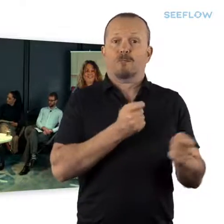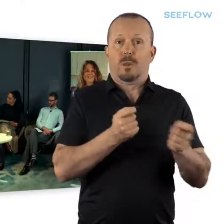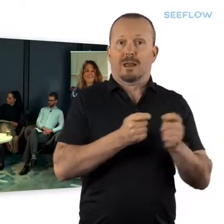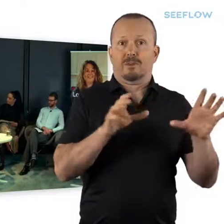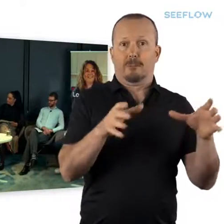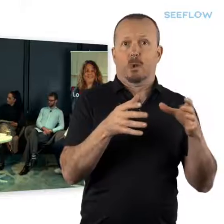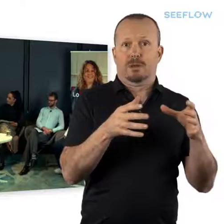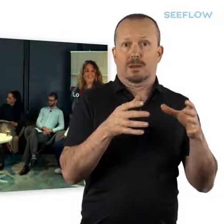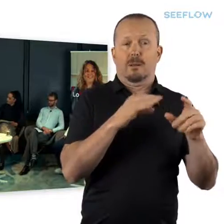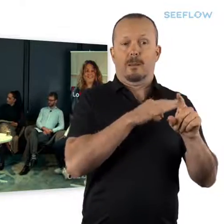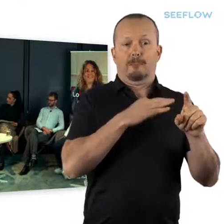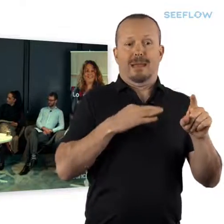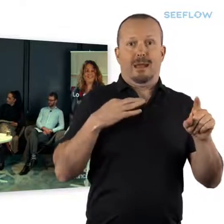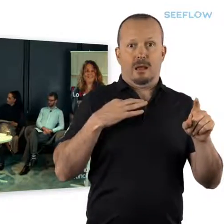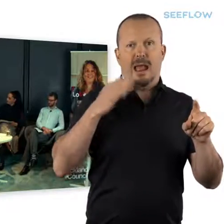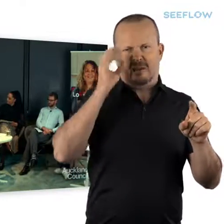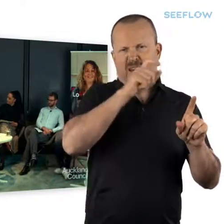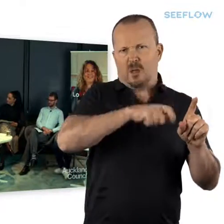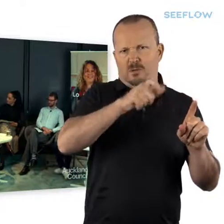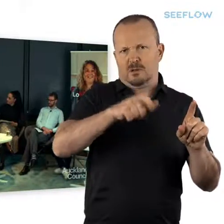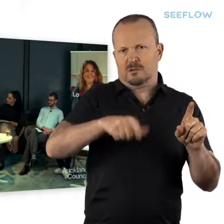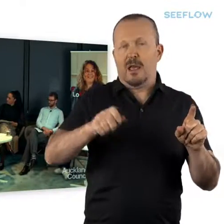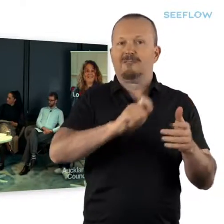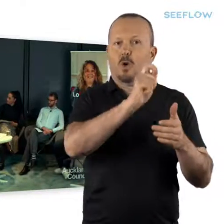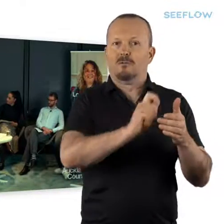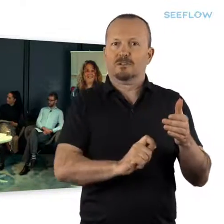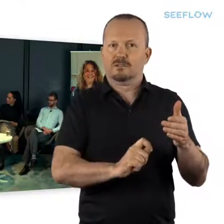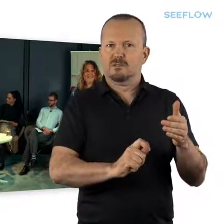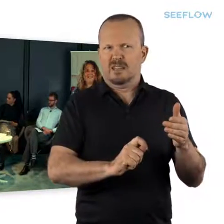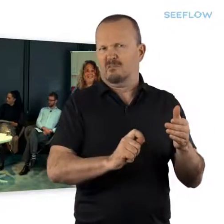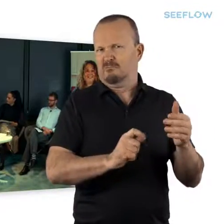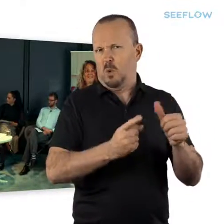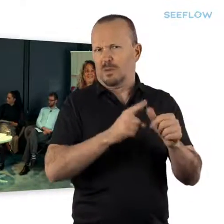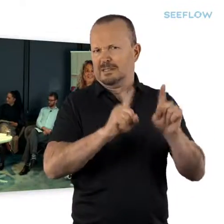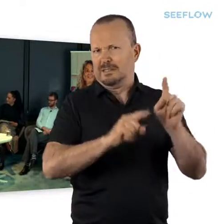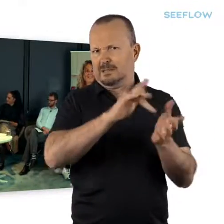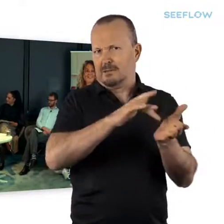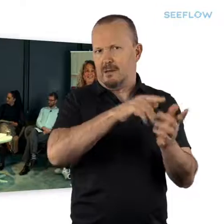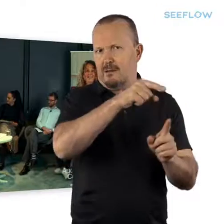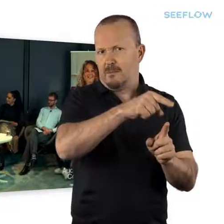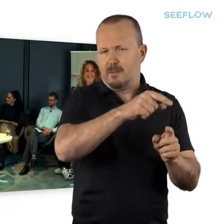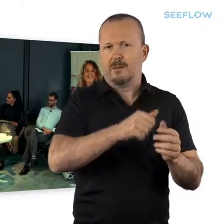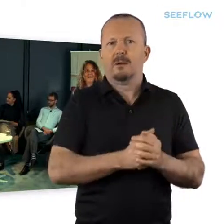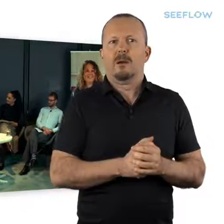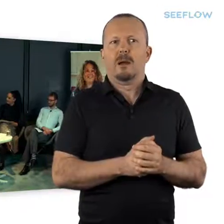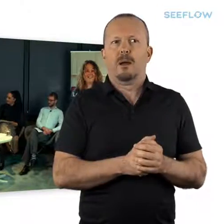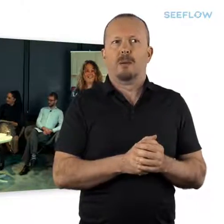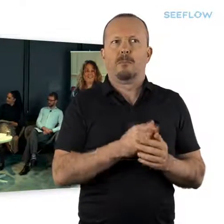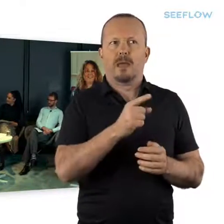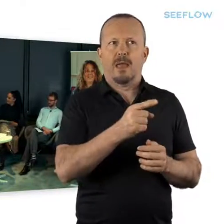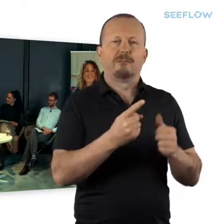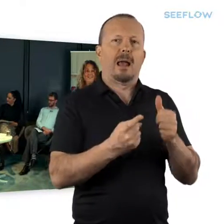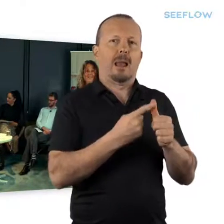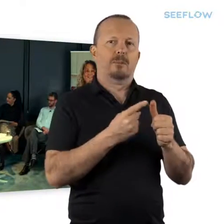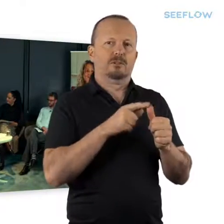the mayor and the councillors have an office in the CBD in the Auckland Council House on